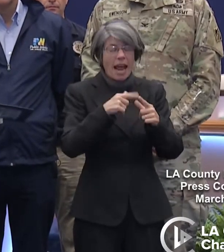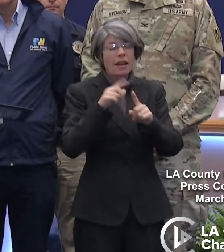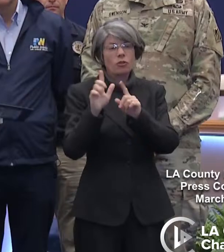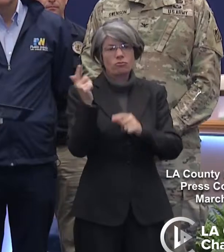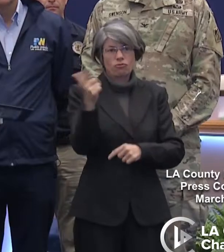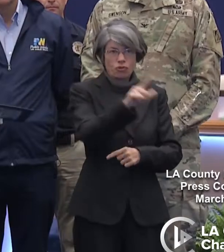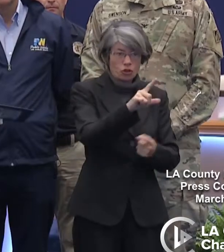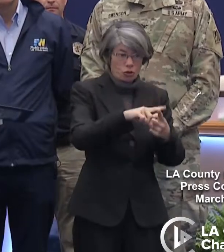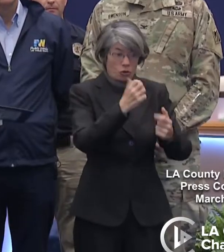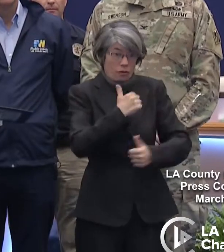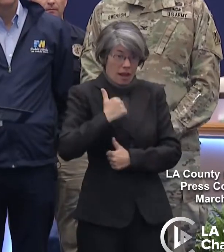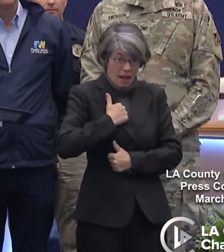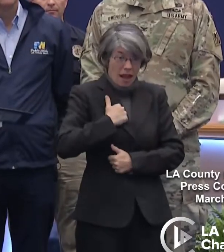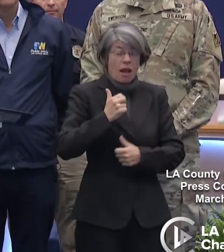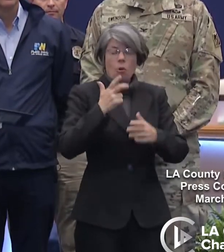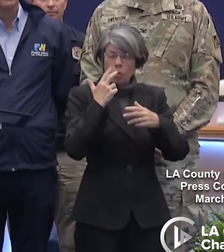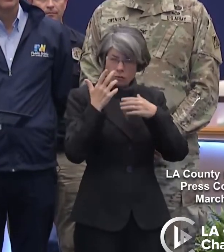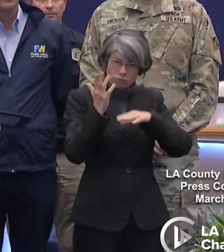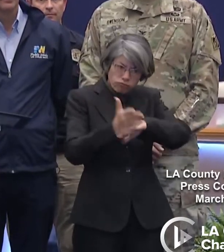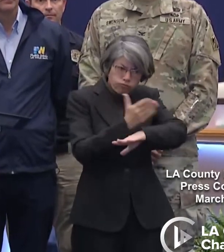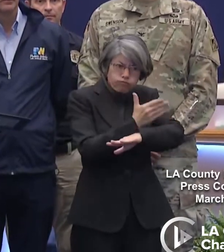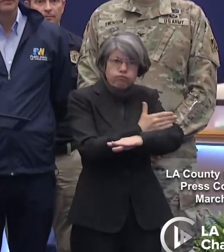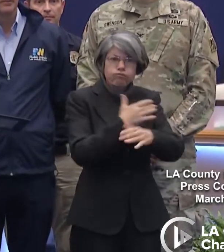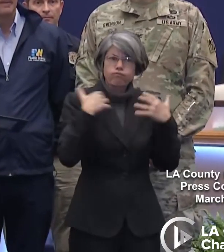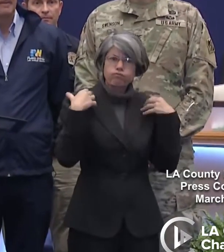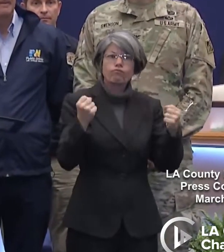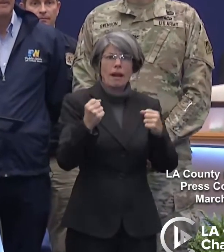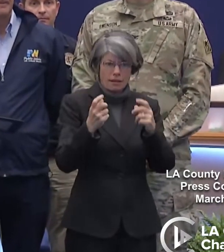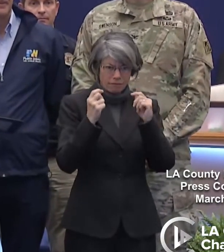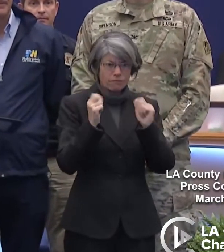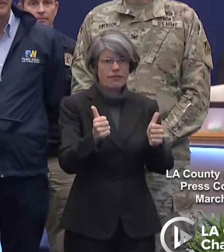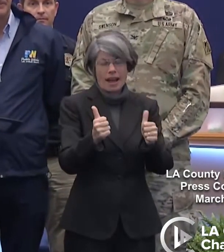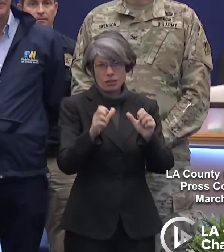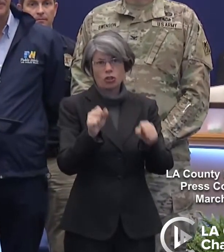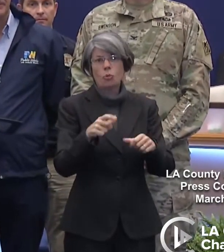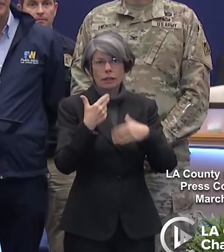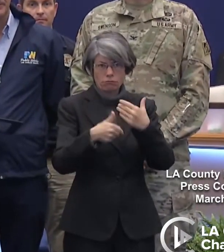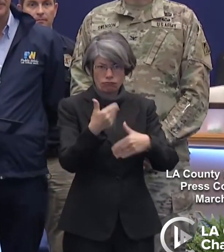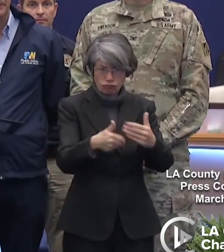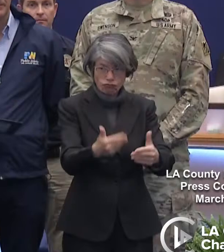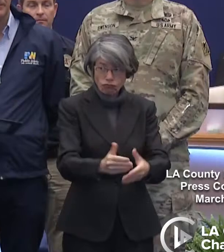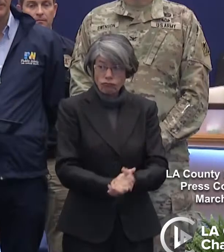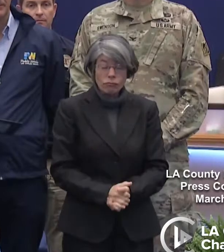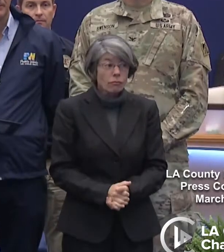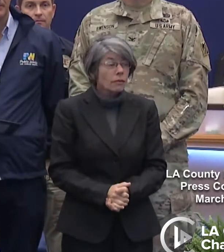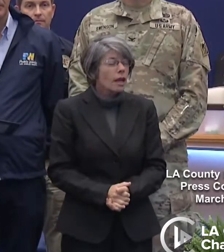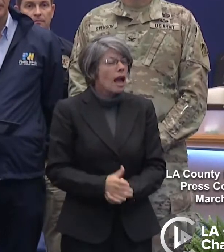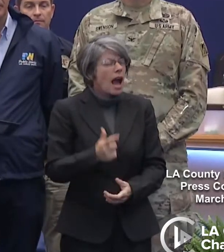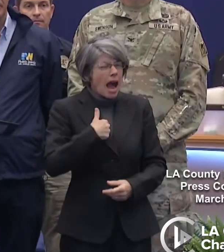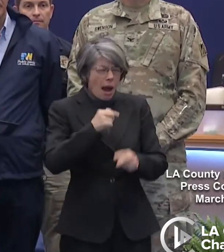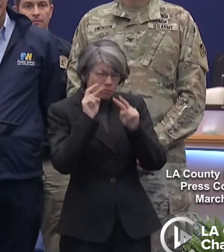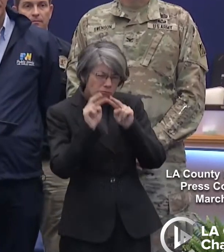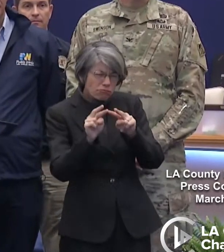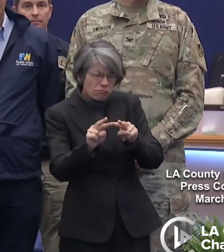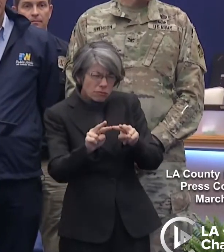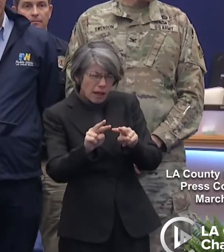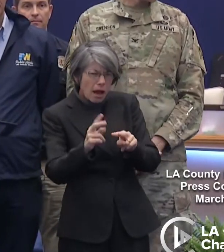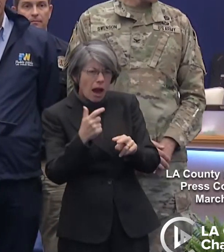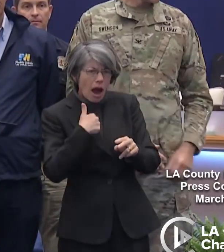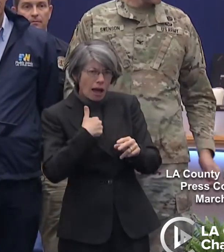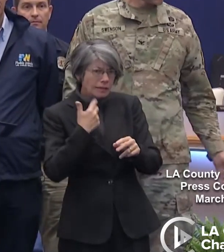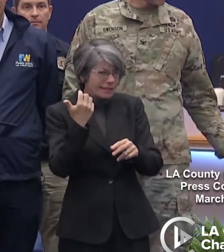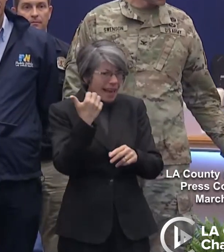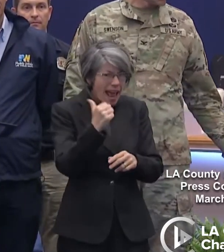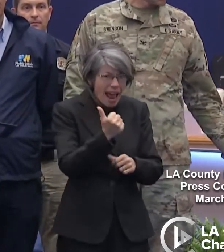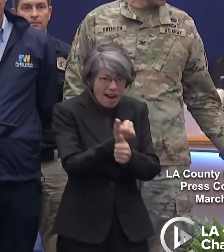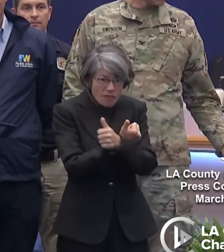Corps will ramp up so we get this work done quickly. I'm keeping a close eye on the issue to make sure